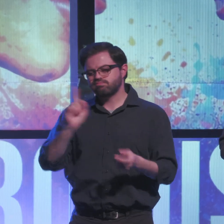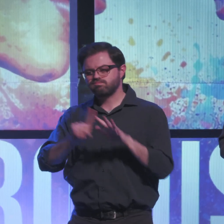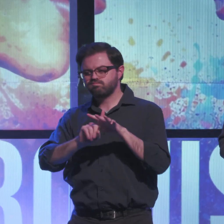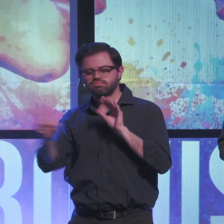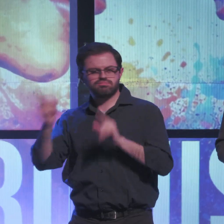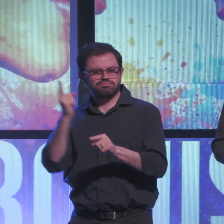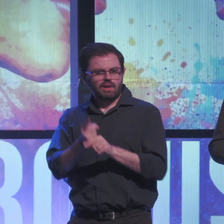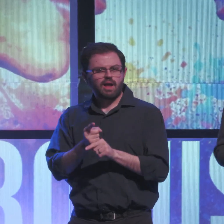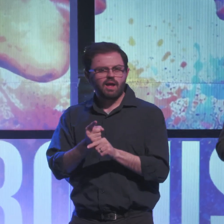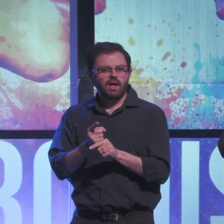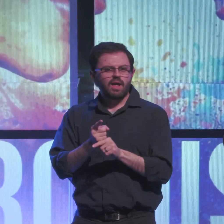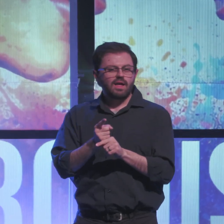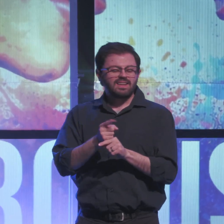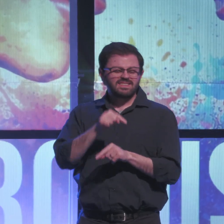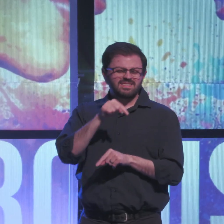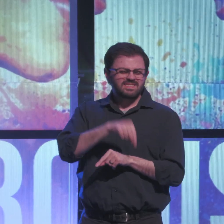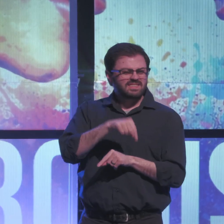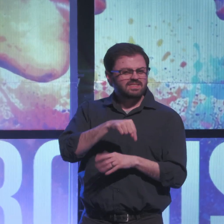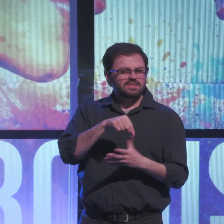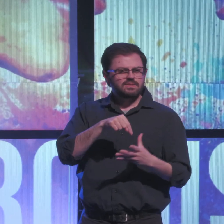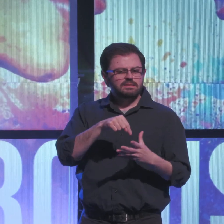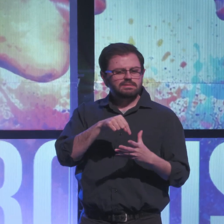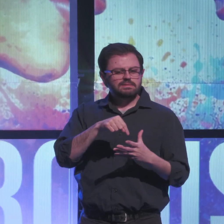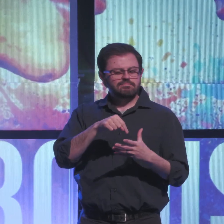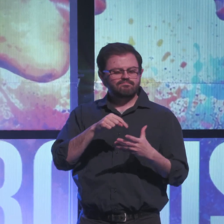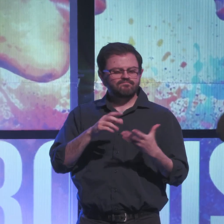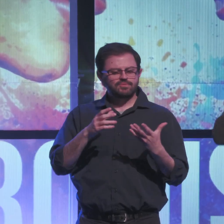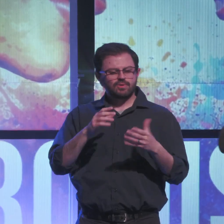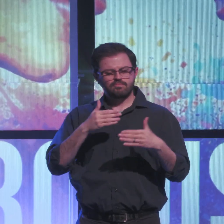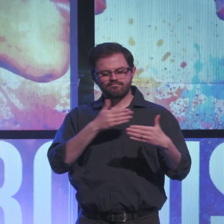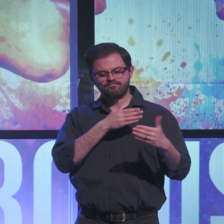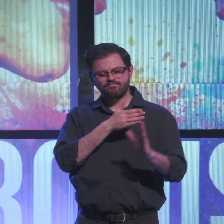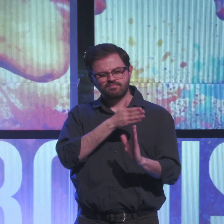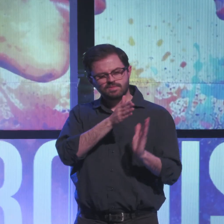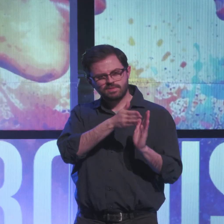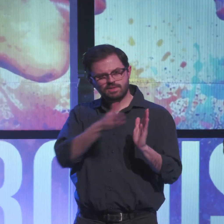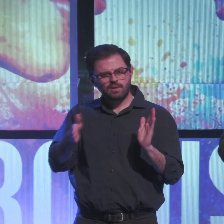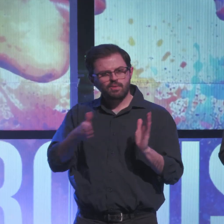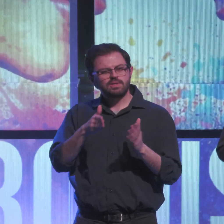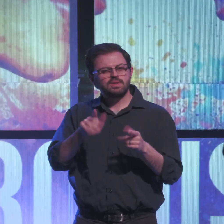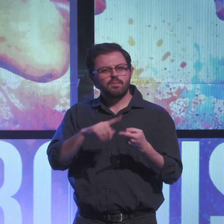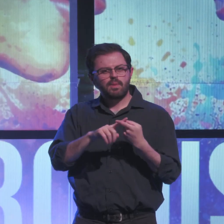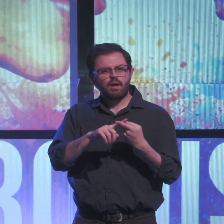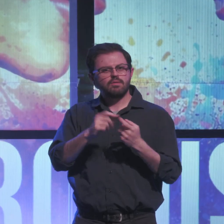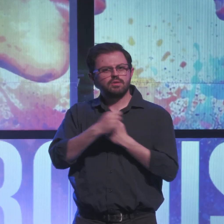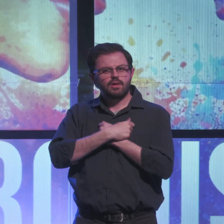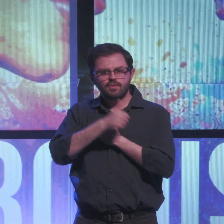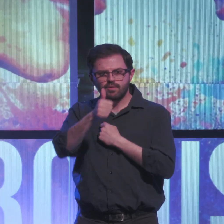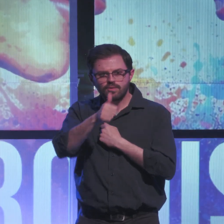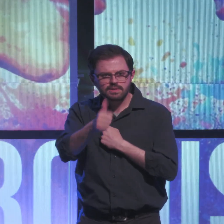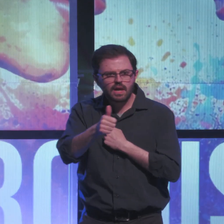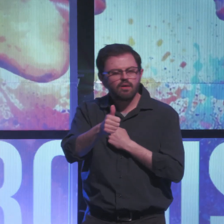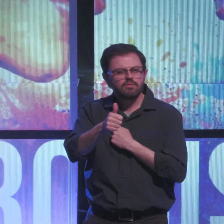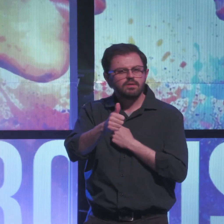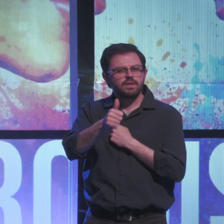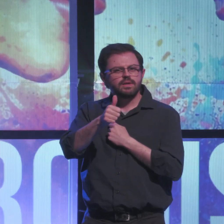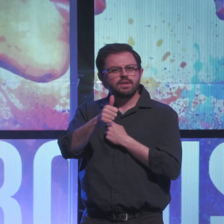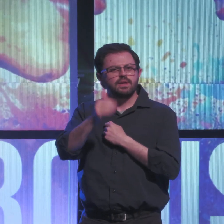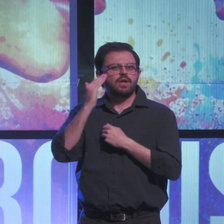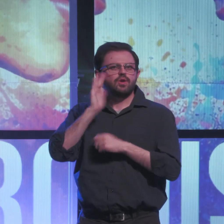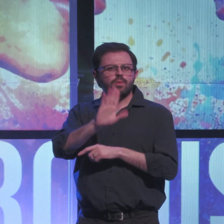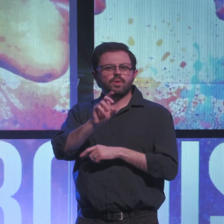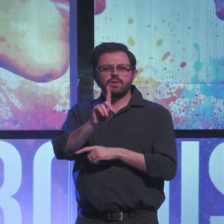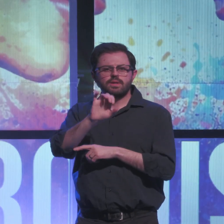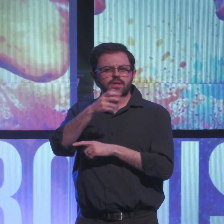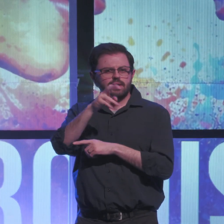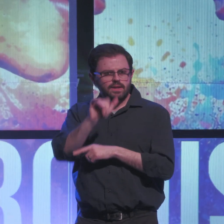I mean, this is a series about loving yourself and leaning into your own dignity, not surrendering yourself into